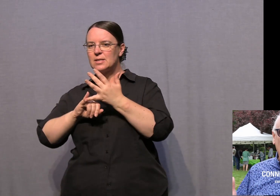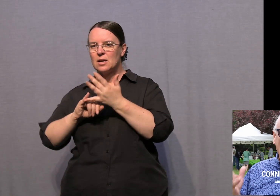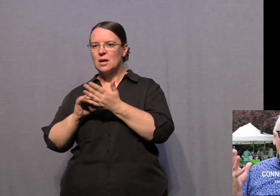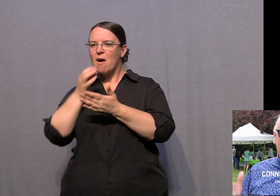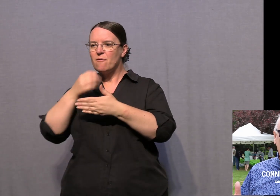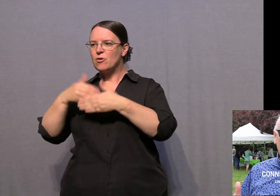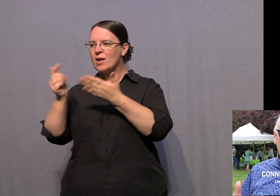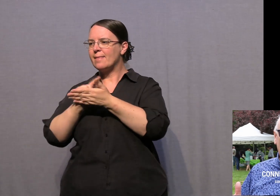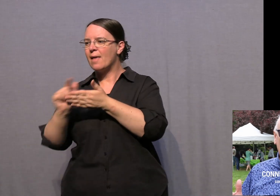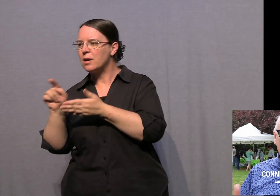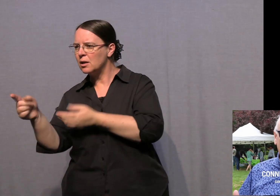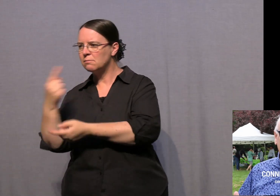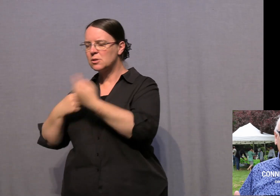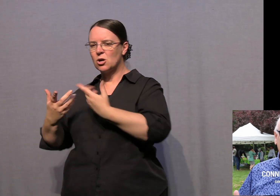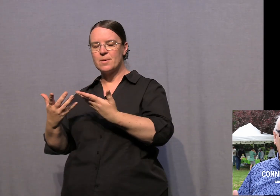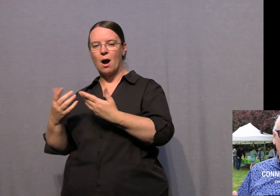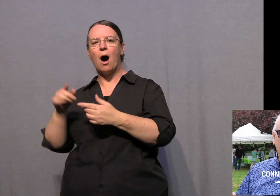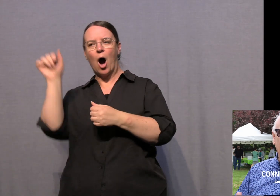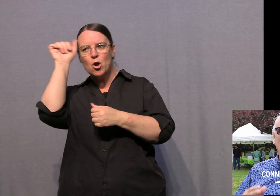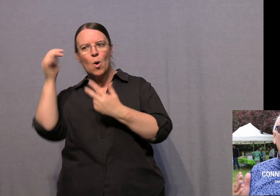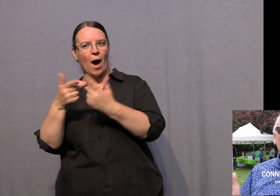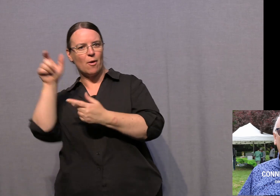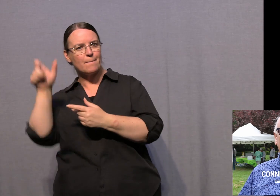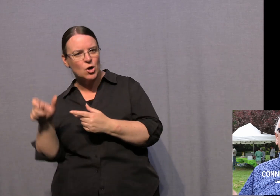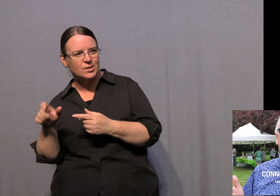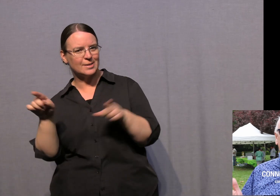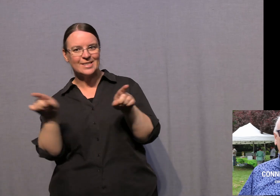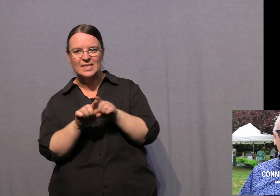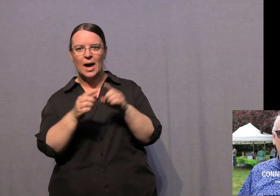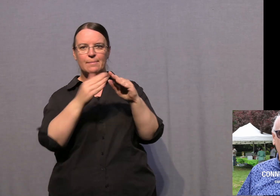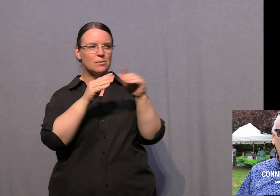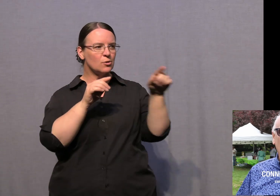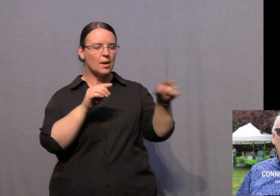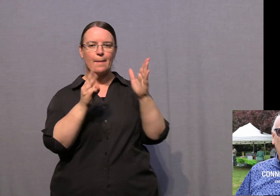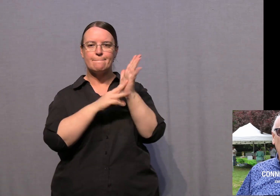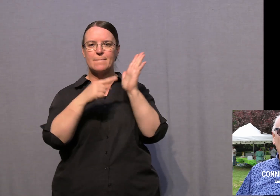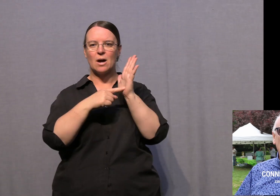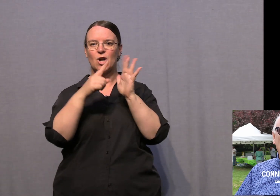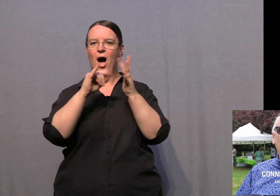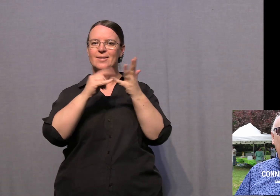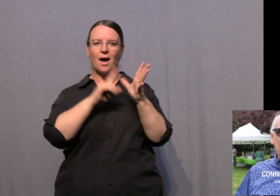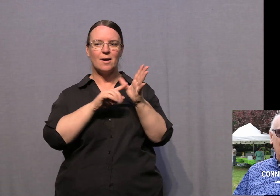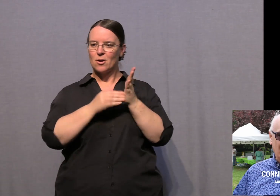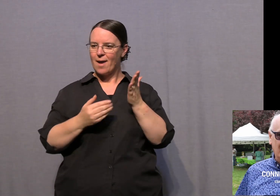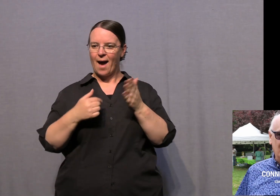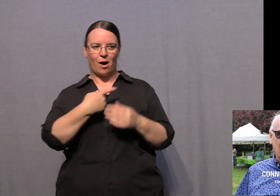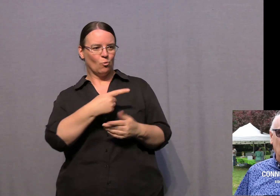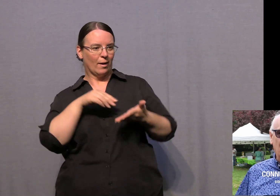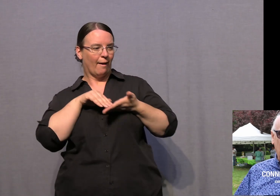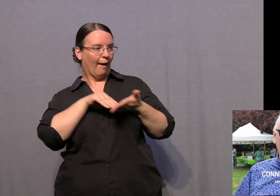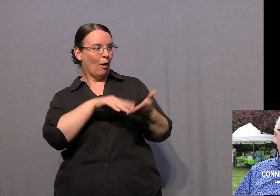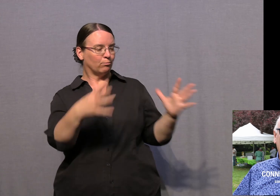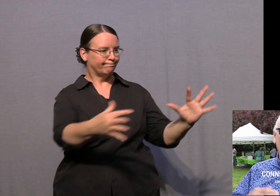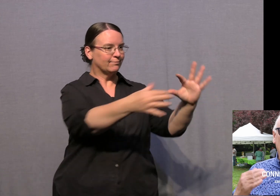hey, we actually know of somebody else that's in Mount Isa, so we're in the process of connecting them. So if you know anybody,